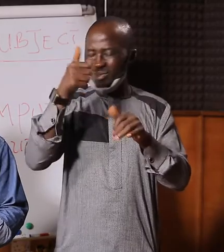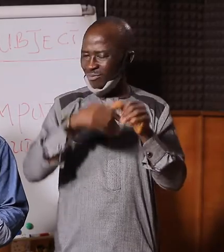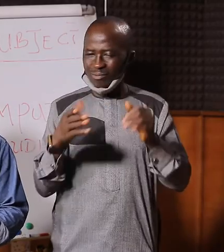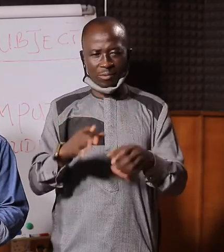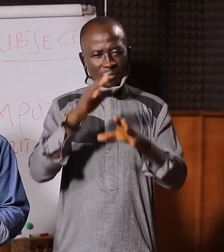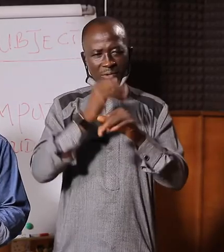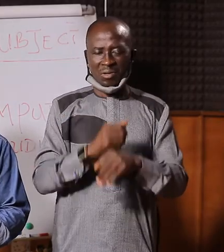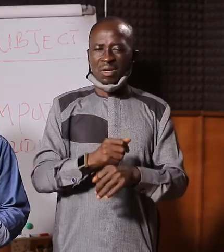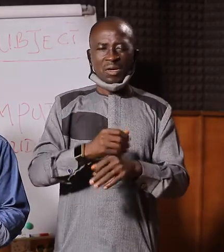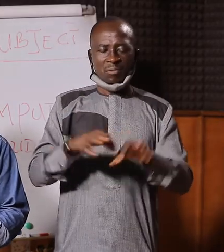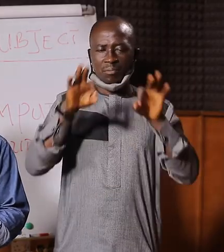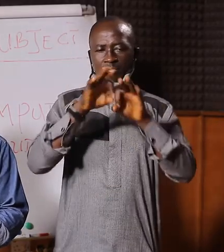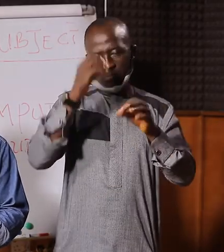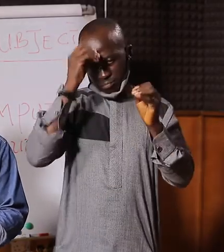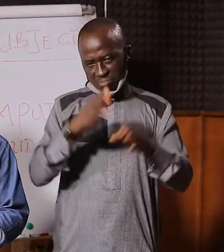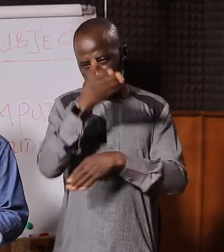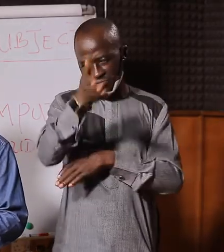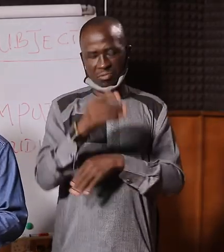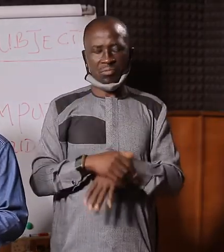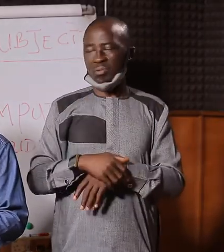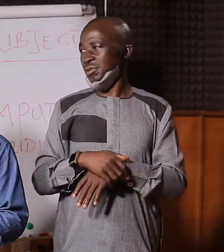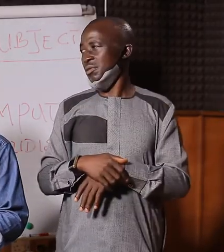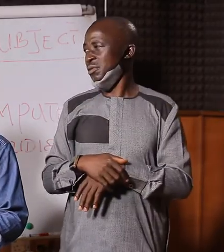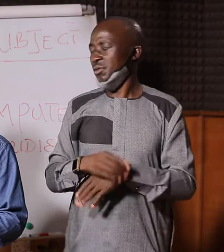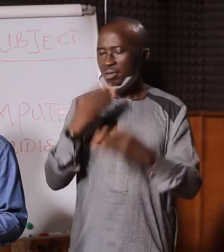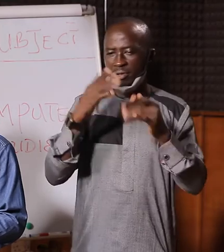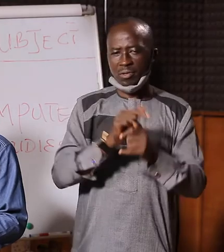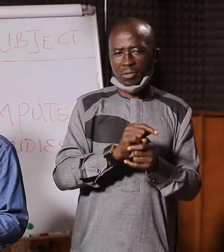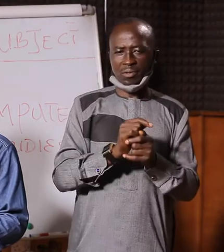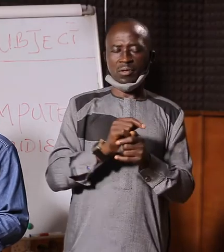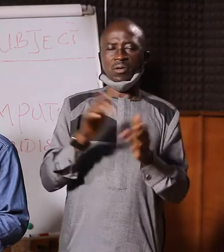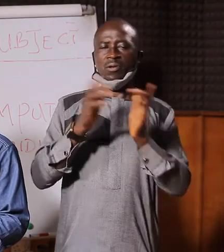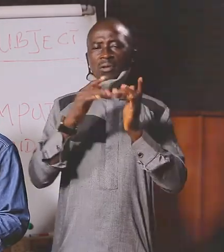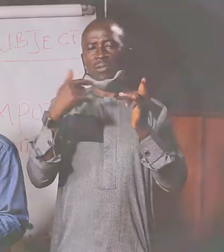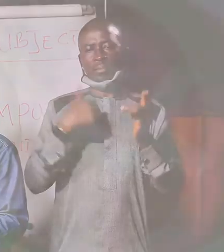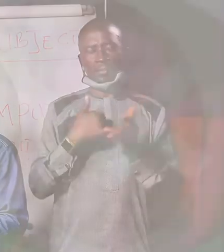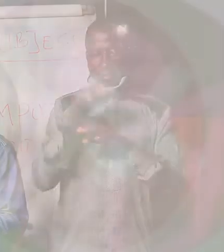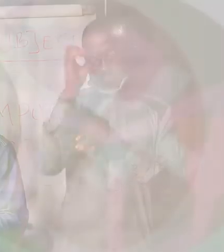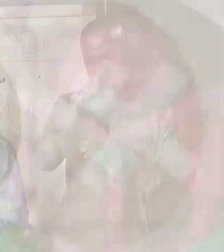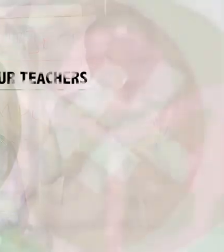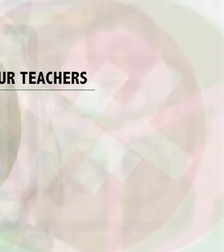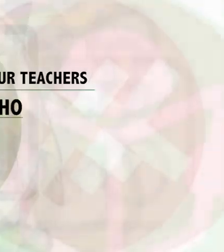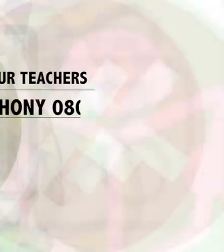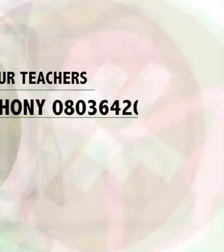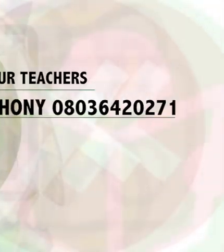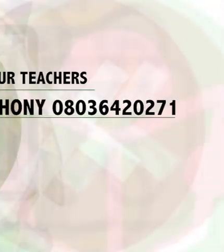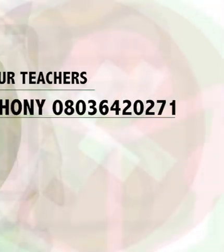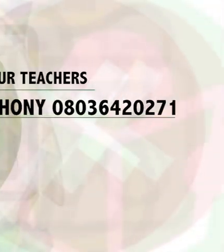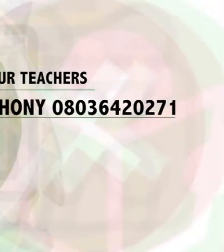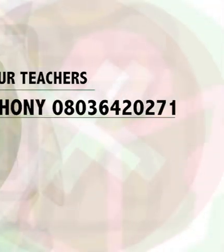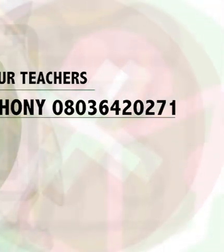and you could get relevant information on Google. Thank you. You could contact me on